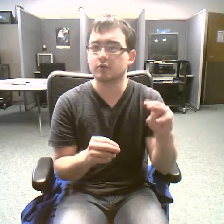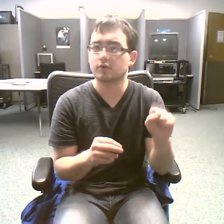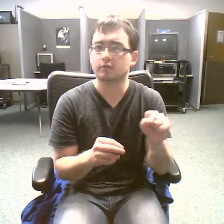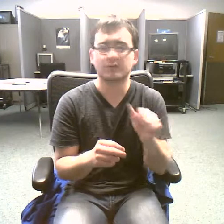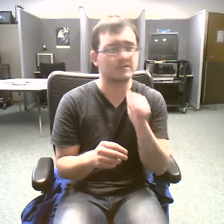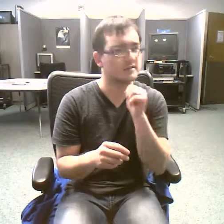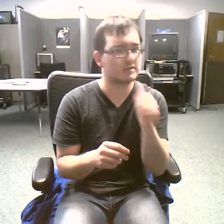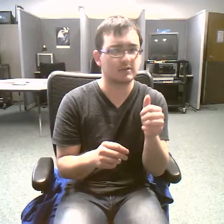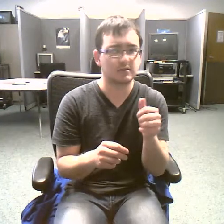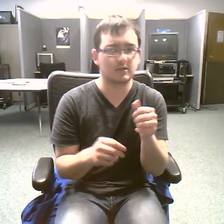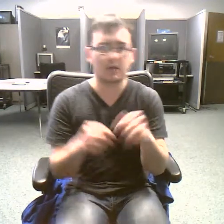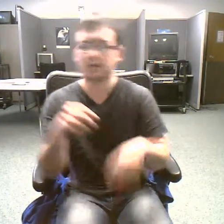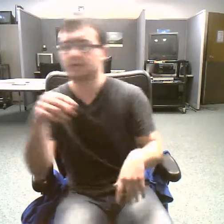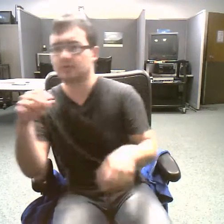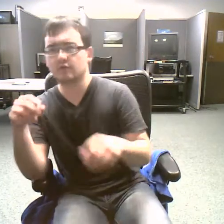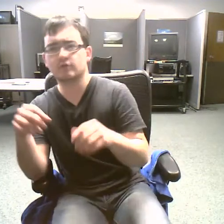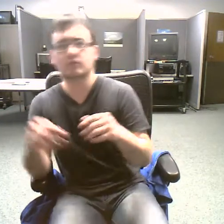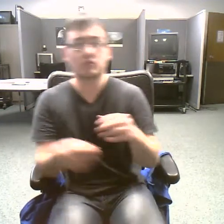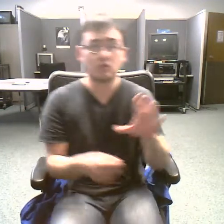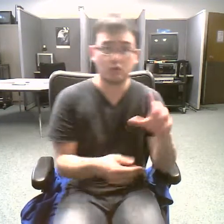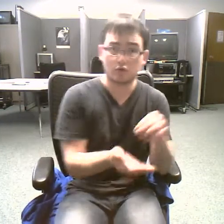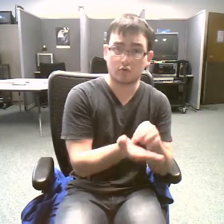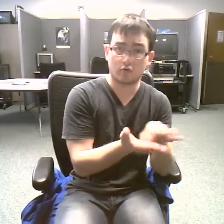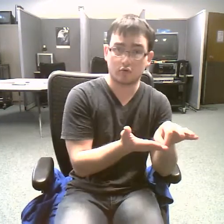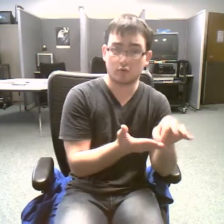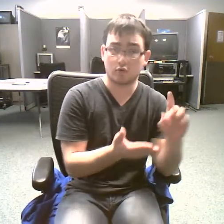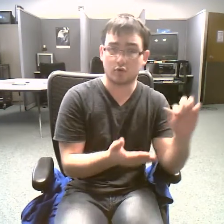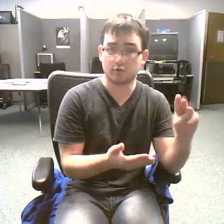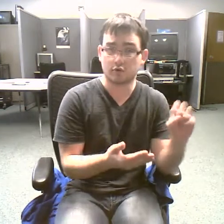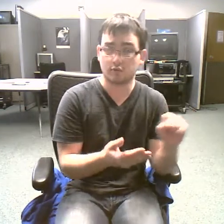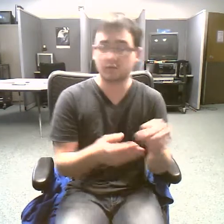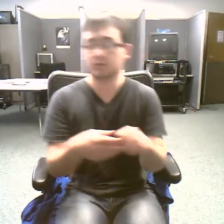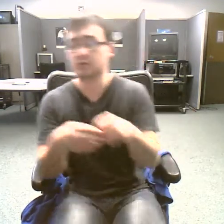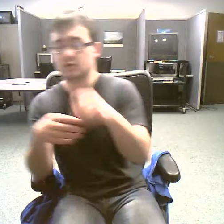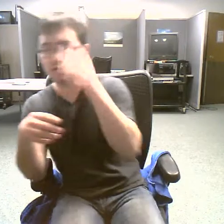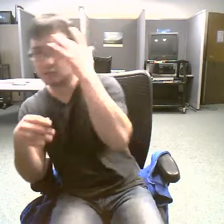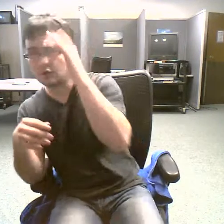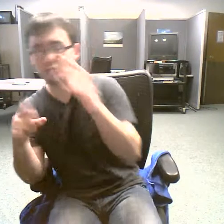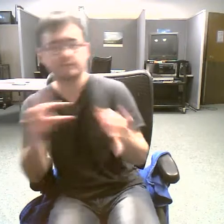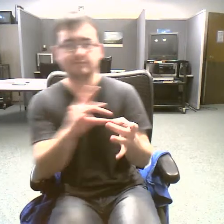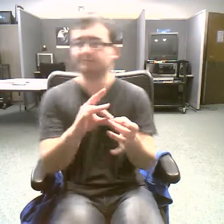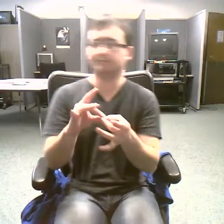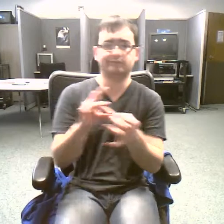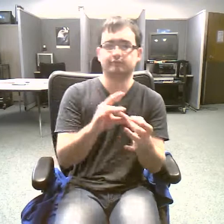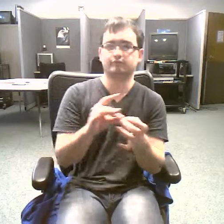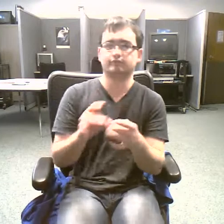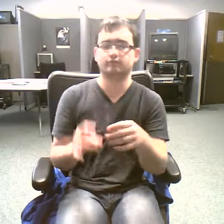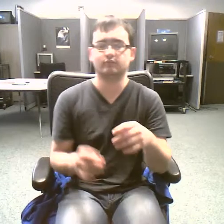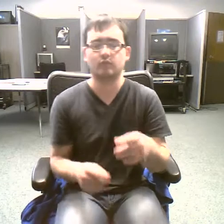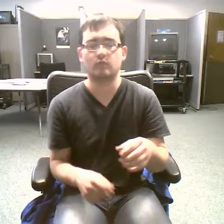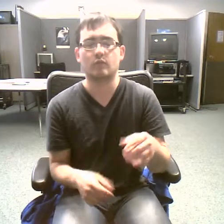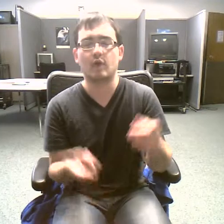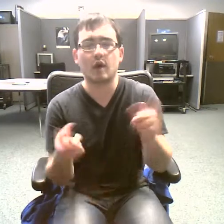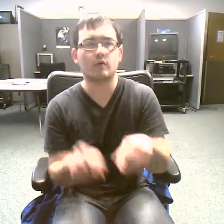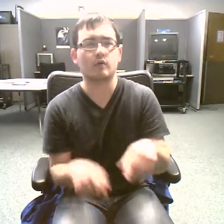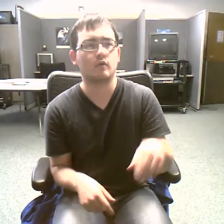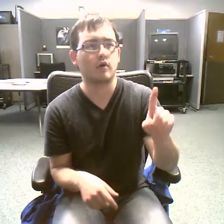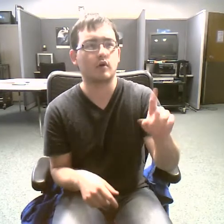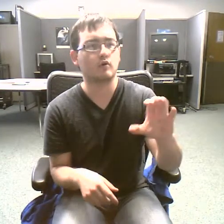the complexity of the creature. There's actually a crawfish that has 200 chromosomes. Does that make that crawfish 5 times